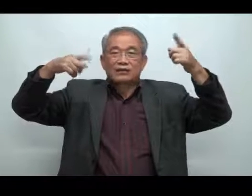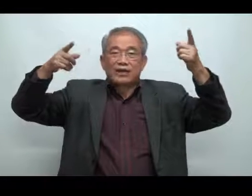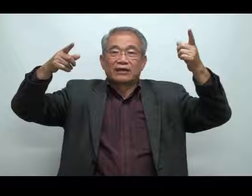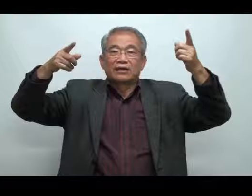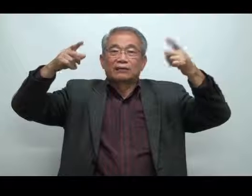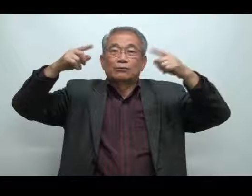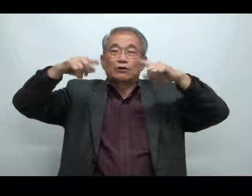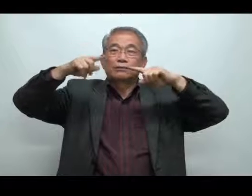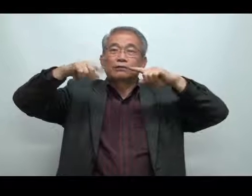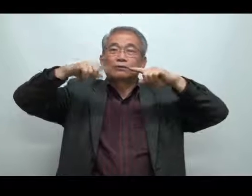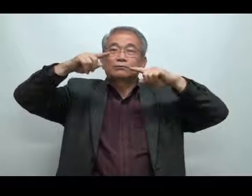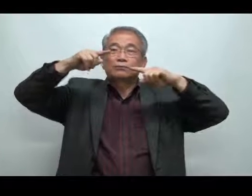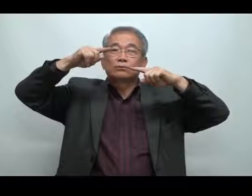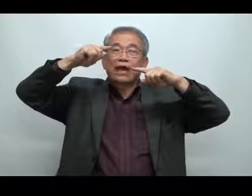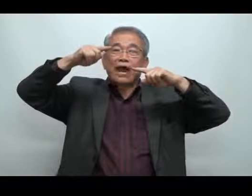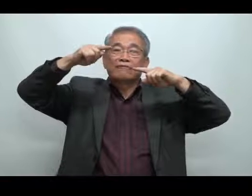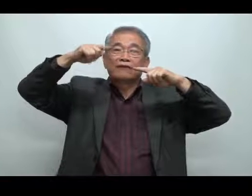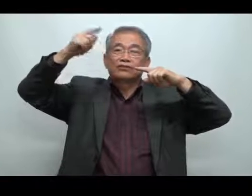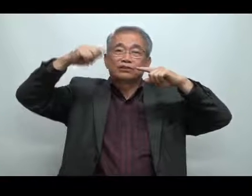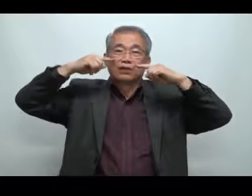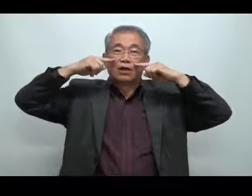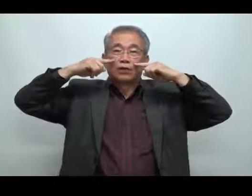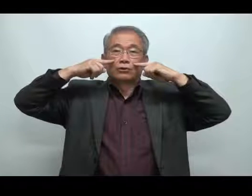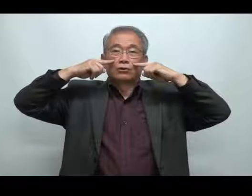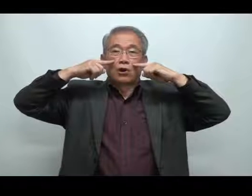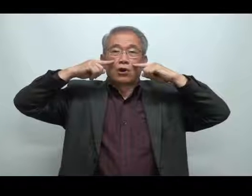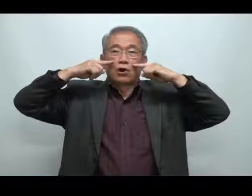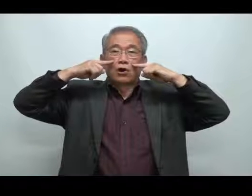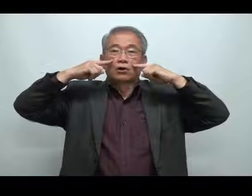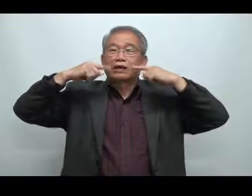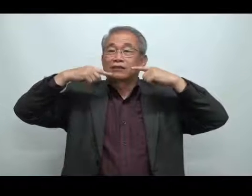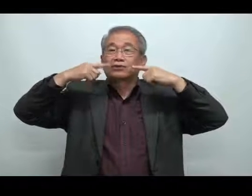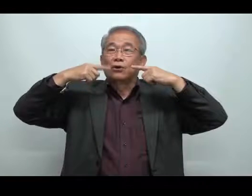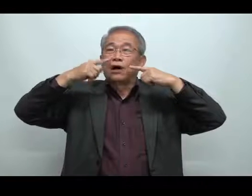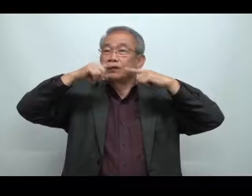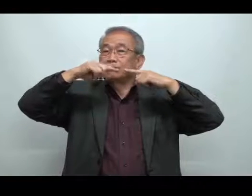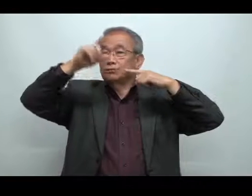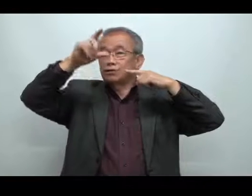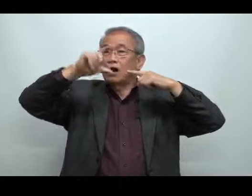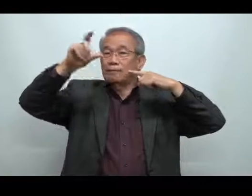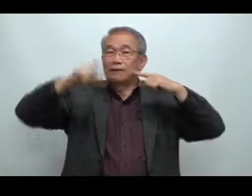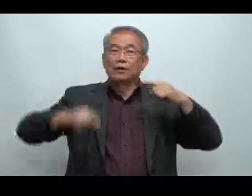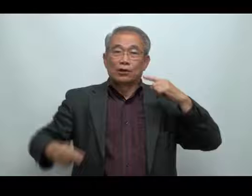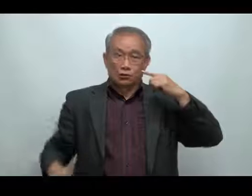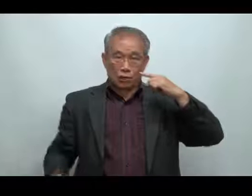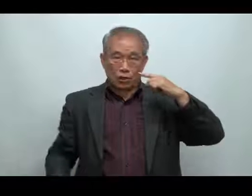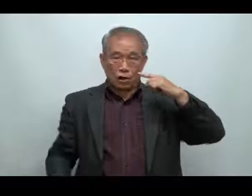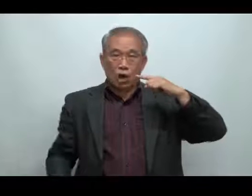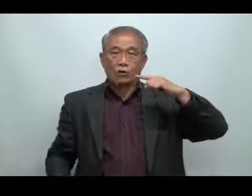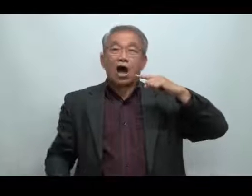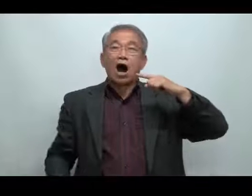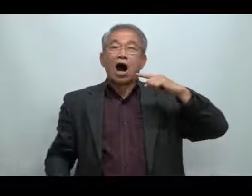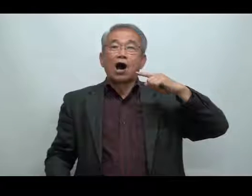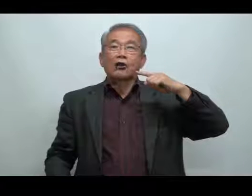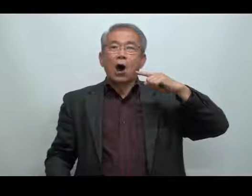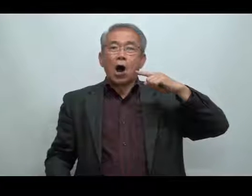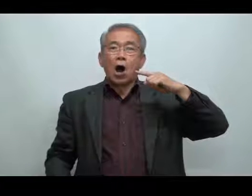ye. Now watch me go up to F and G. Yo, now this is yo, this is a hard part. Yo, yo, yo,